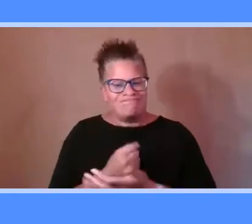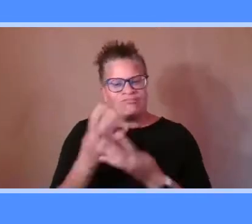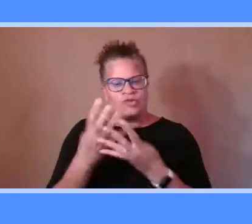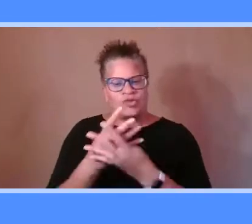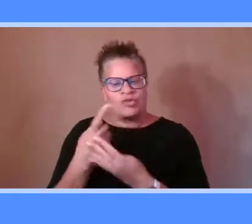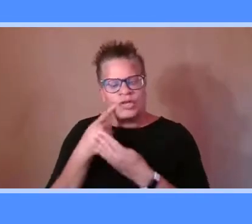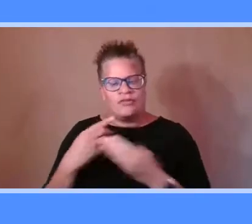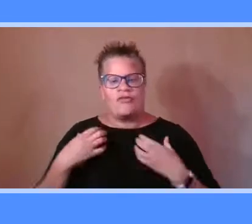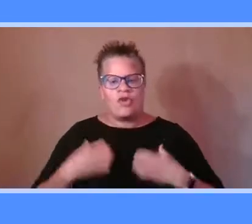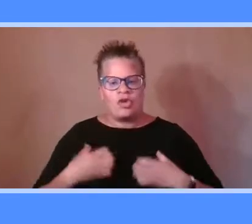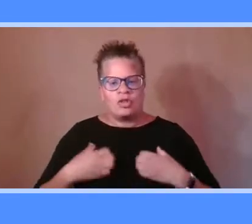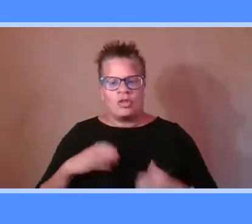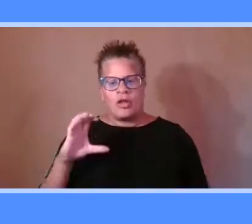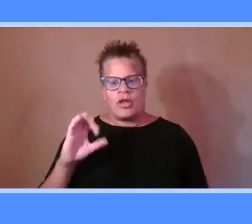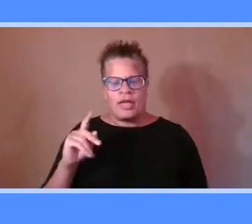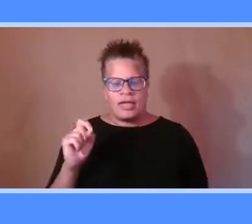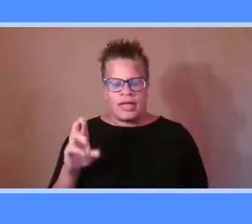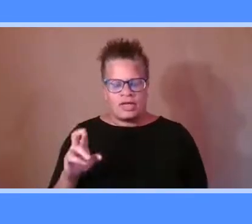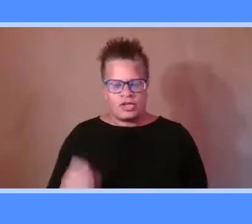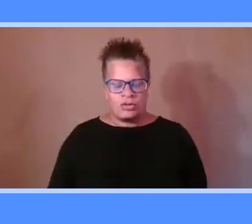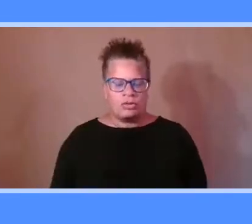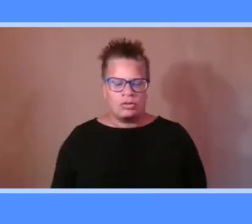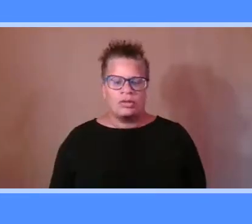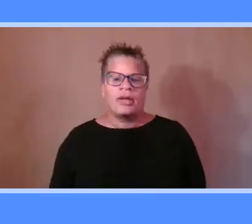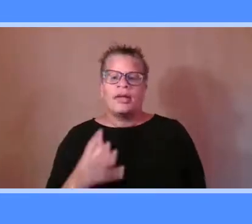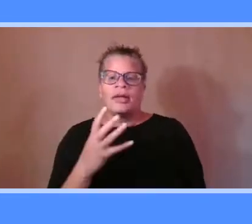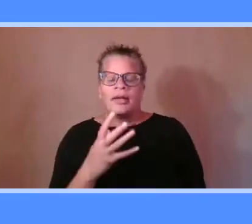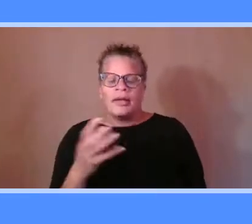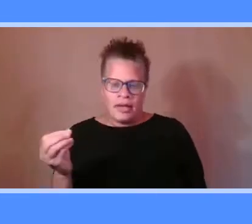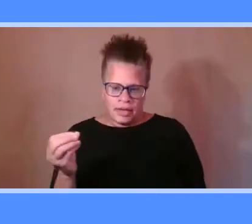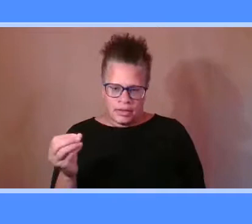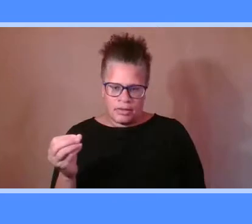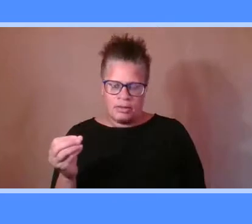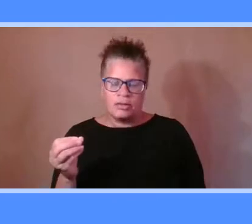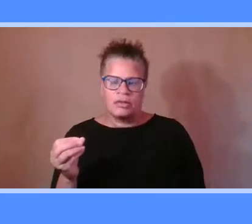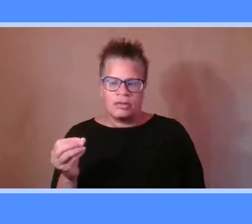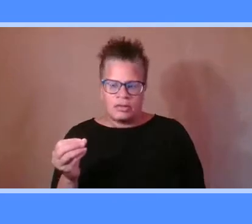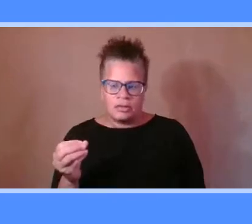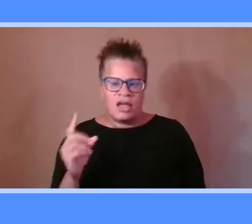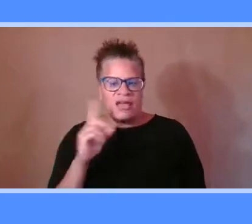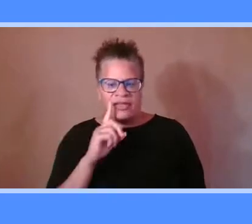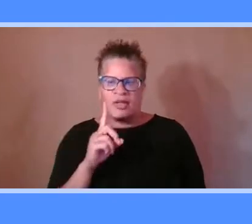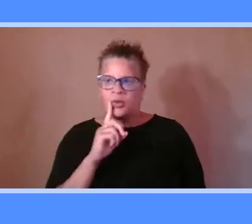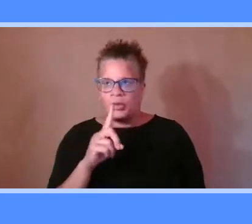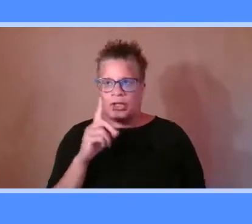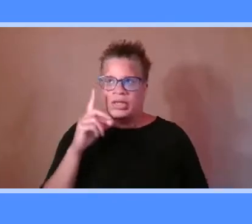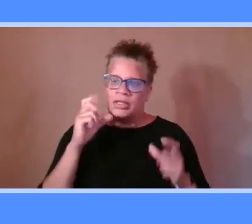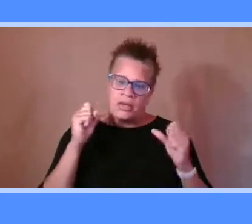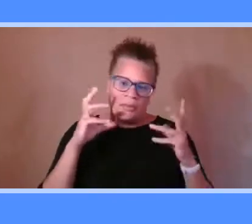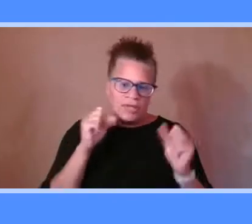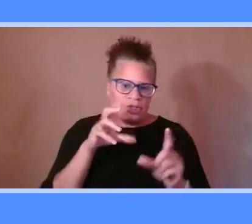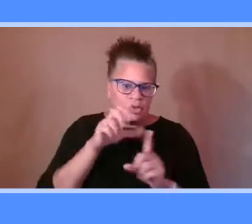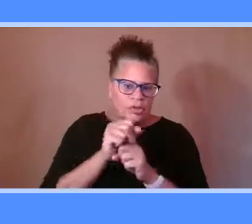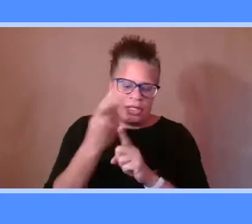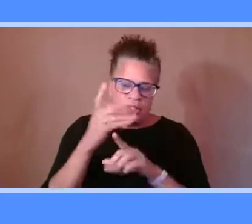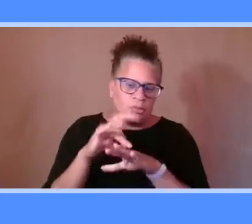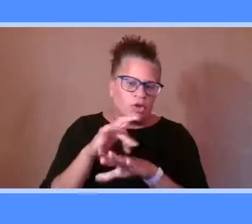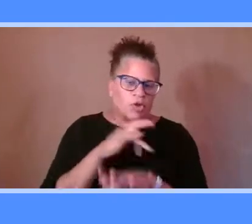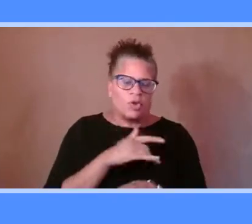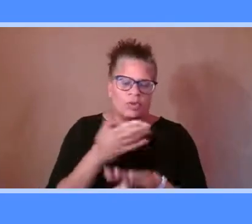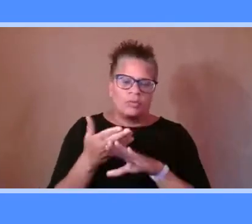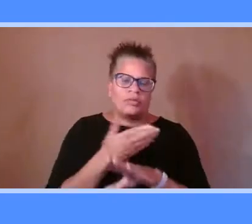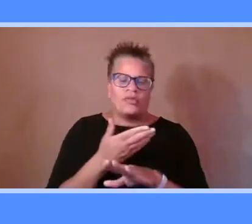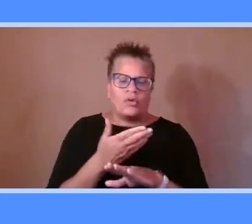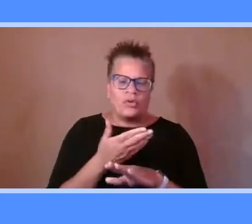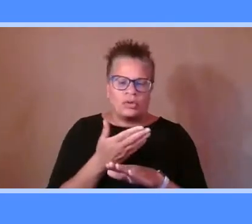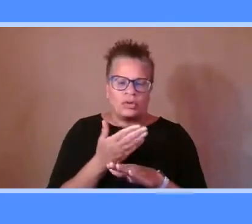for lung cancer. And it would be really amazing to catch something like that before